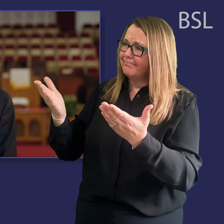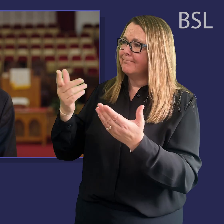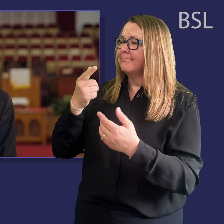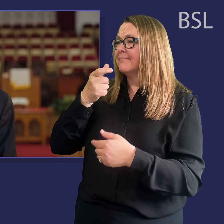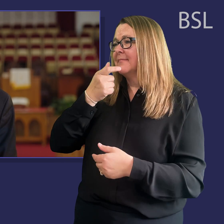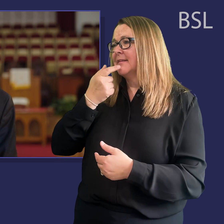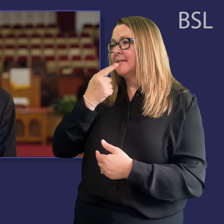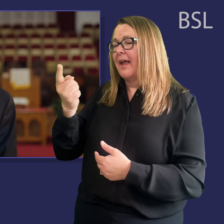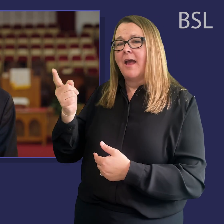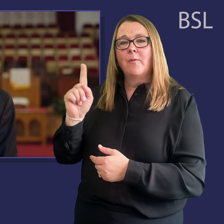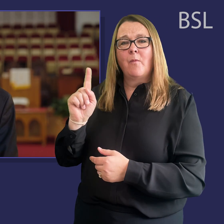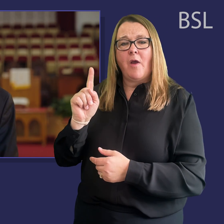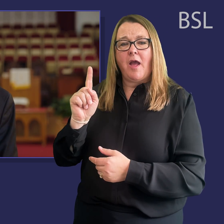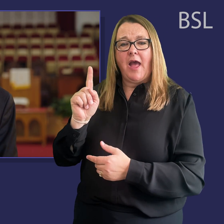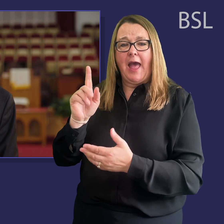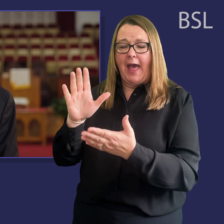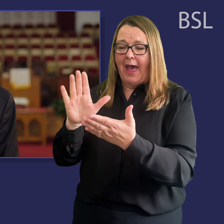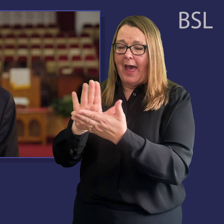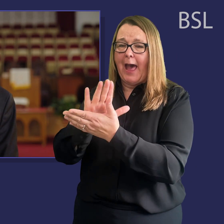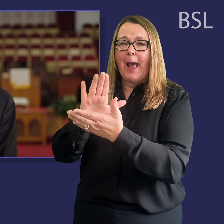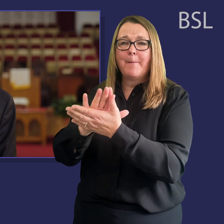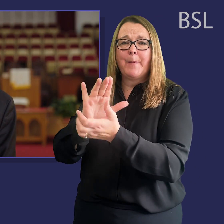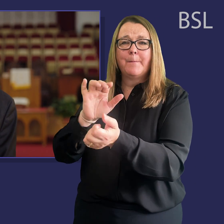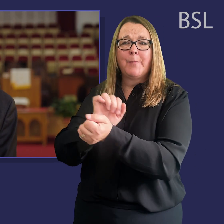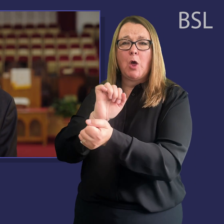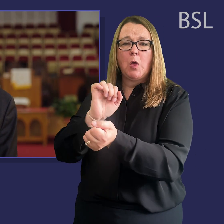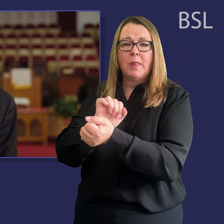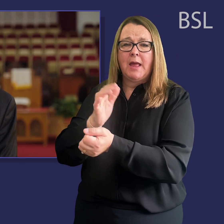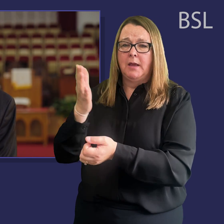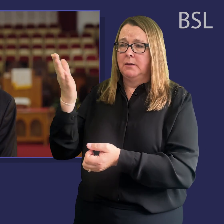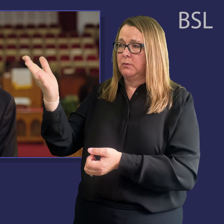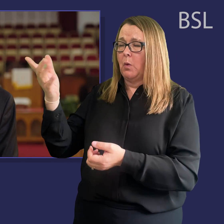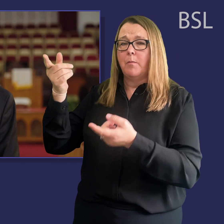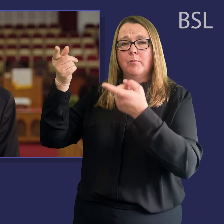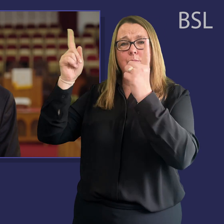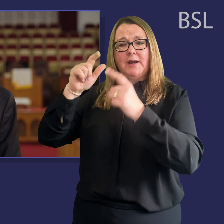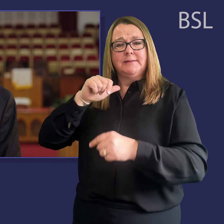President Nelson on the occasion of